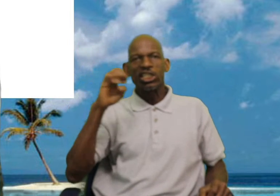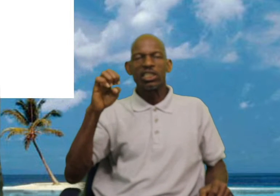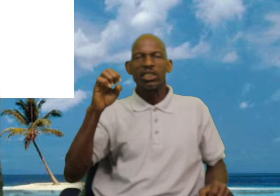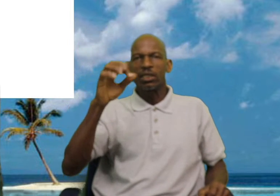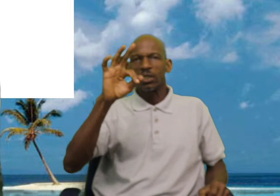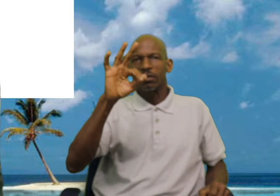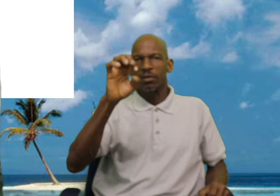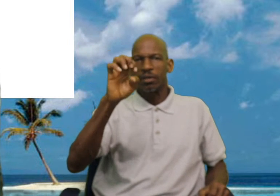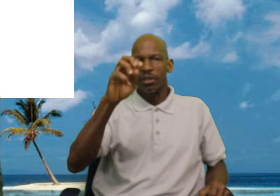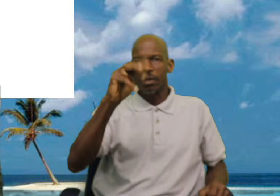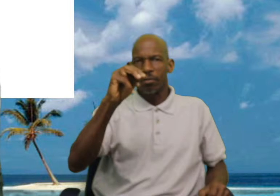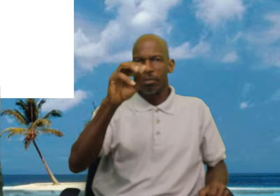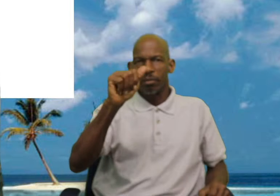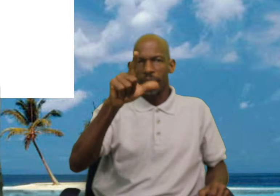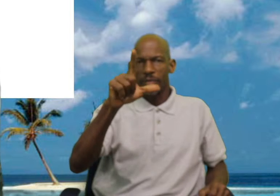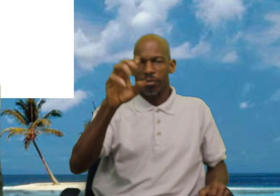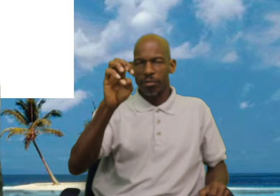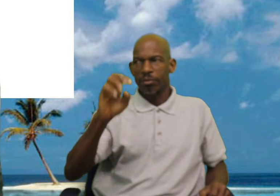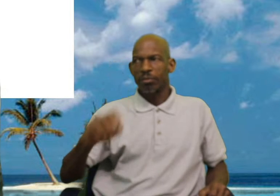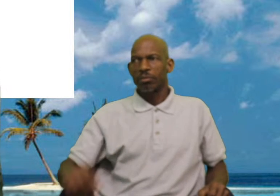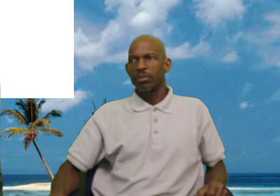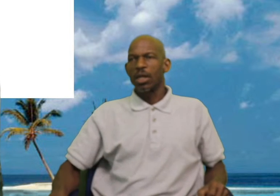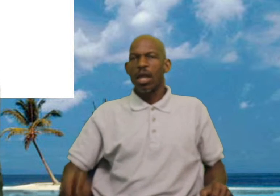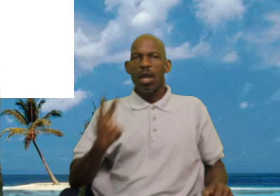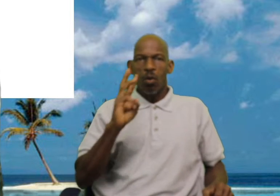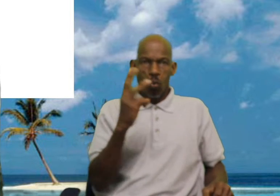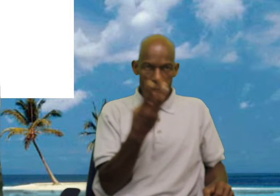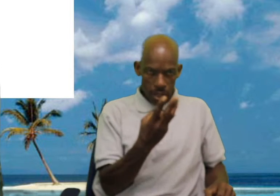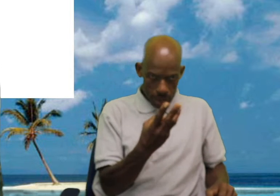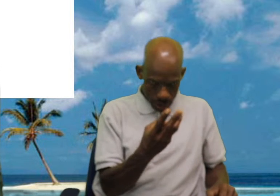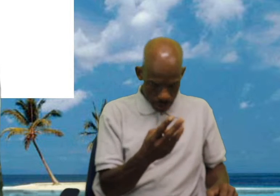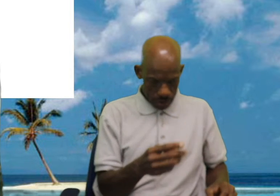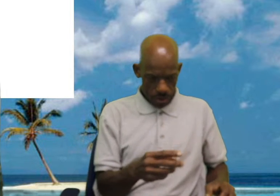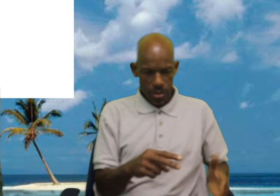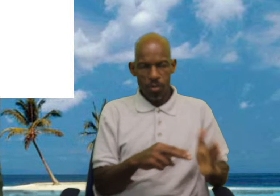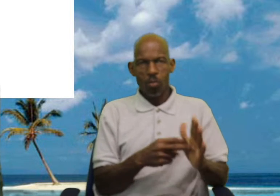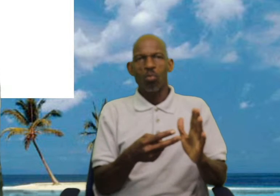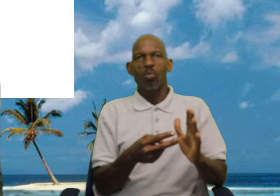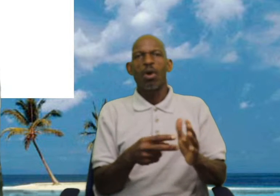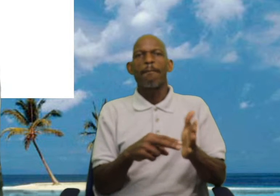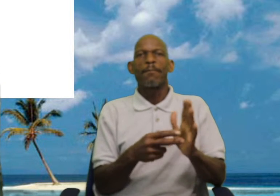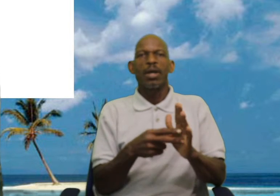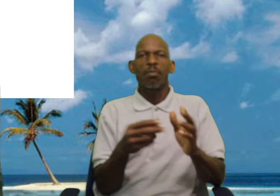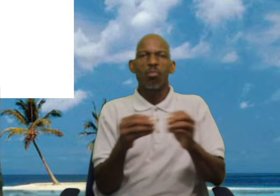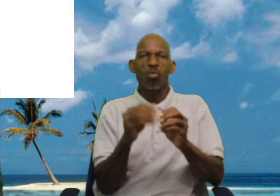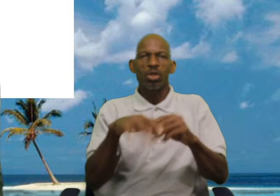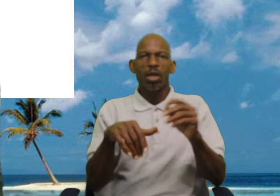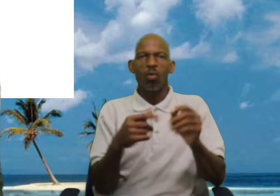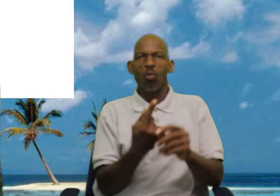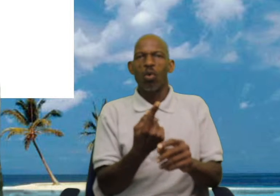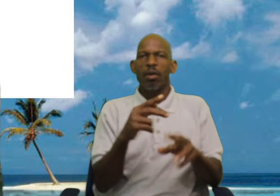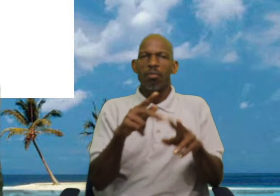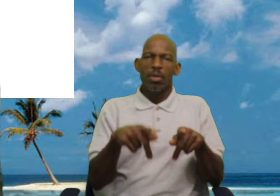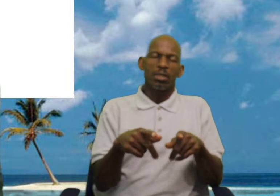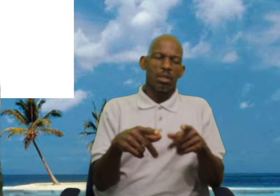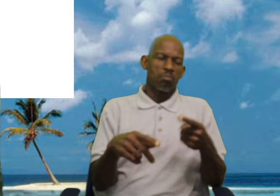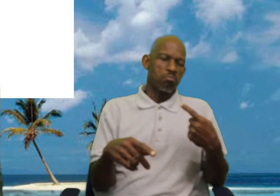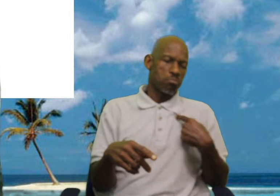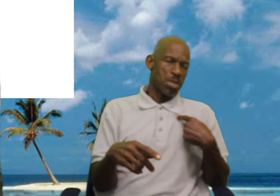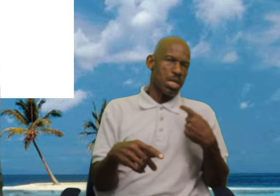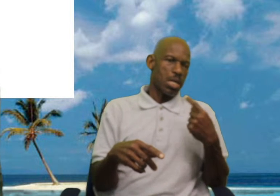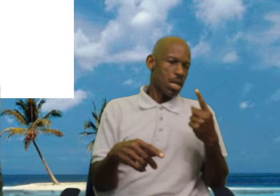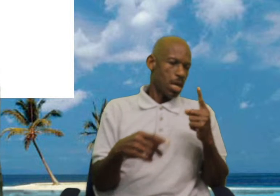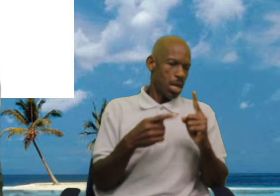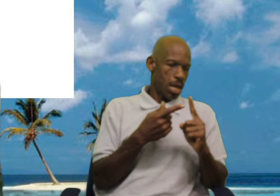person. All right, we. And when you use I, you are talking about yourself.